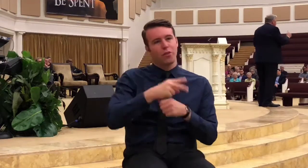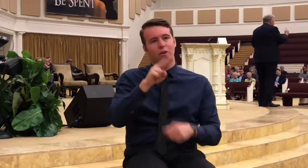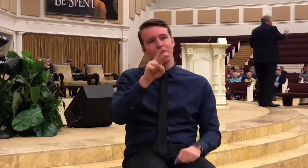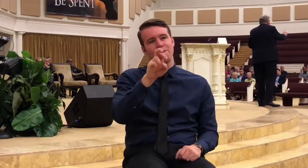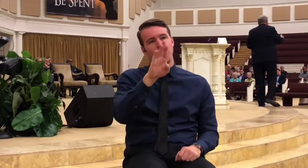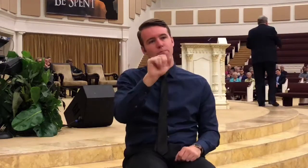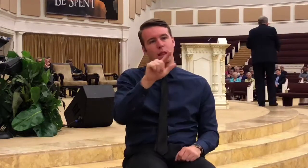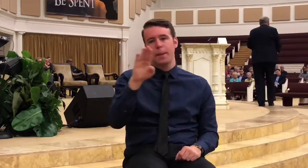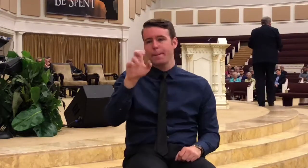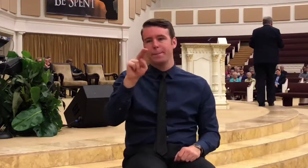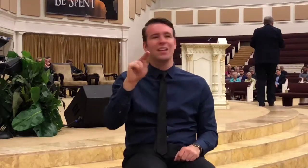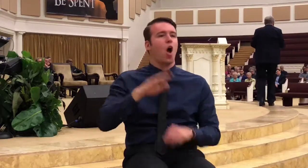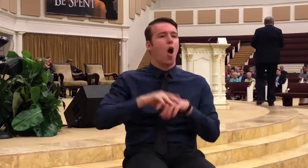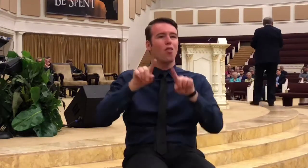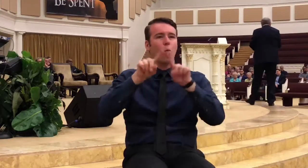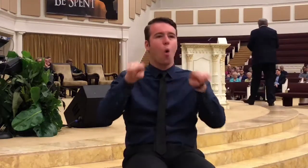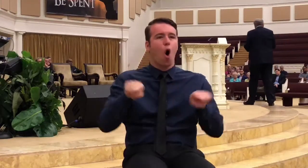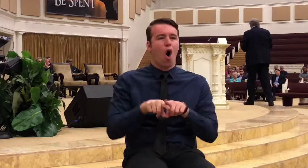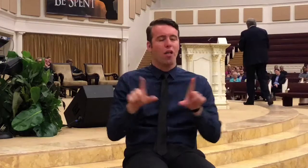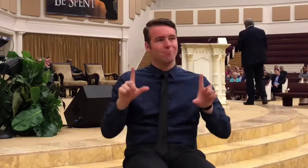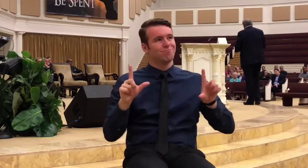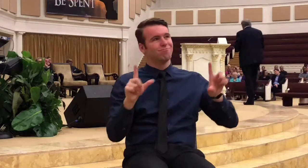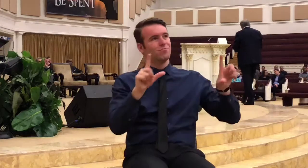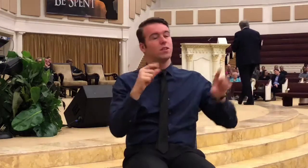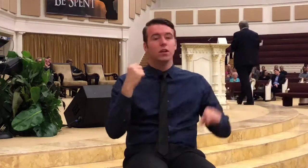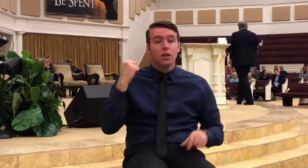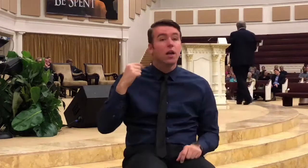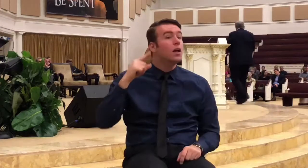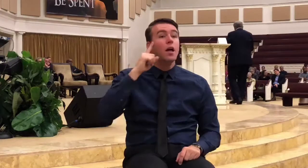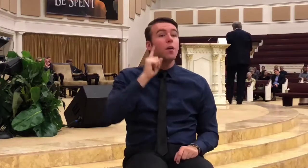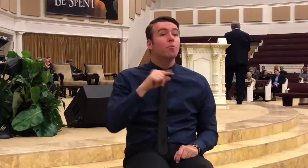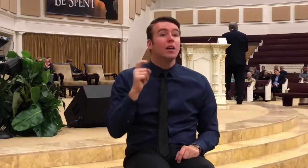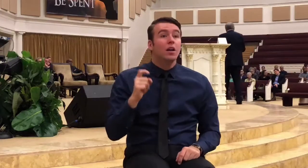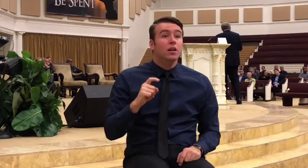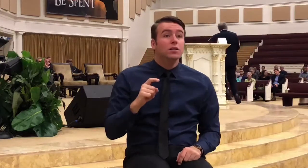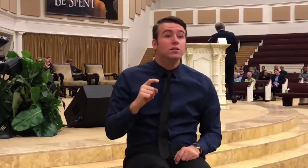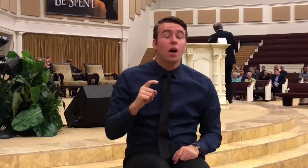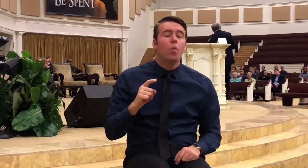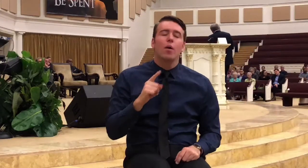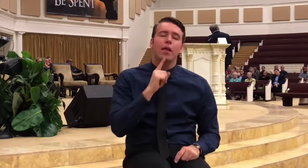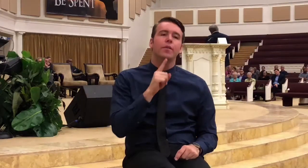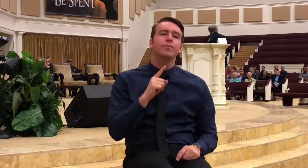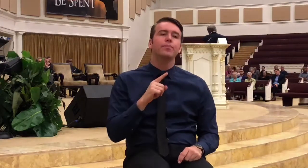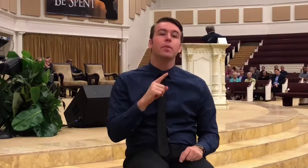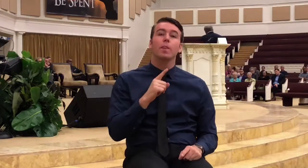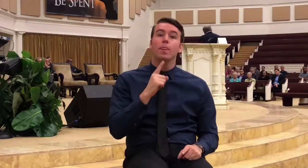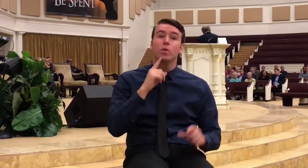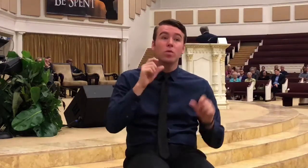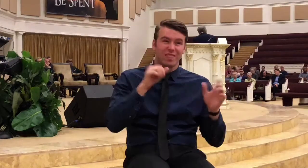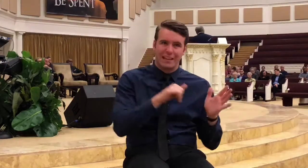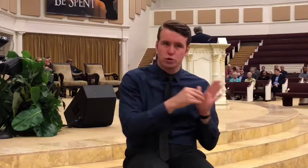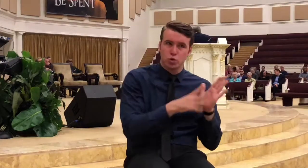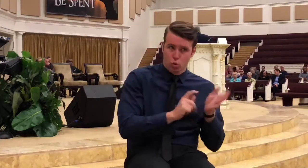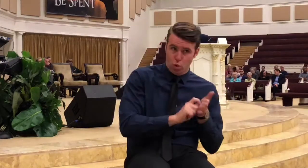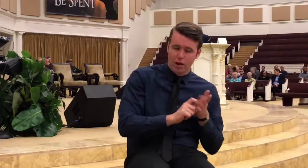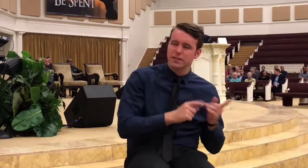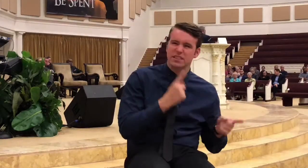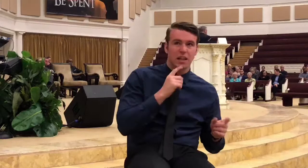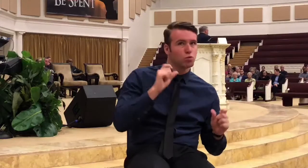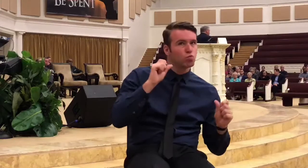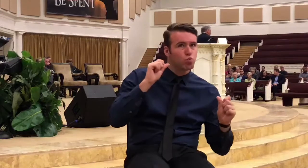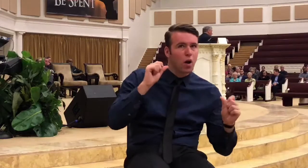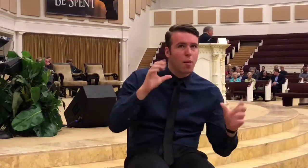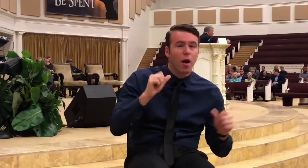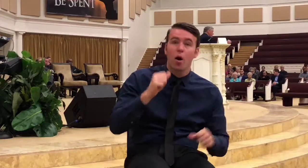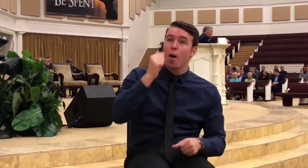wall and we put it out there because the student said the remarkable thing is that Brother Wilson